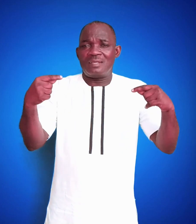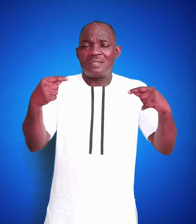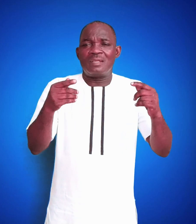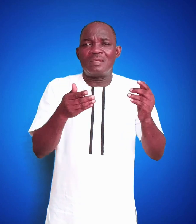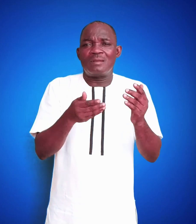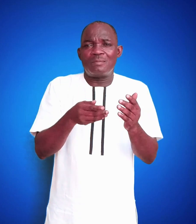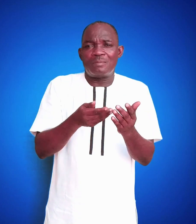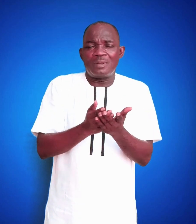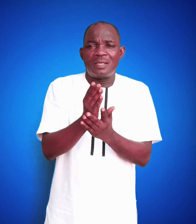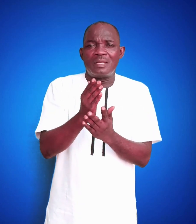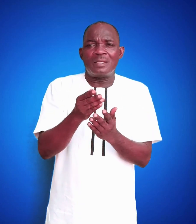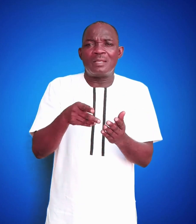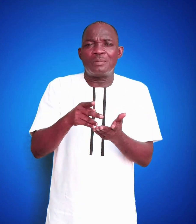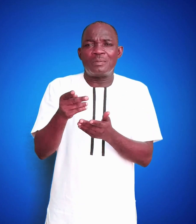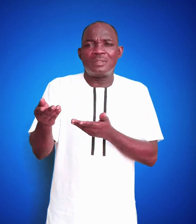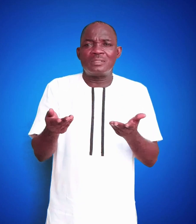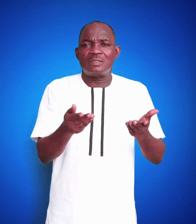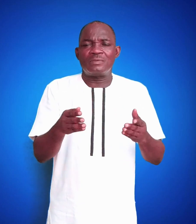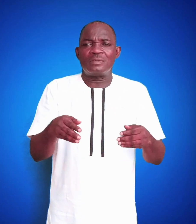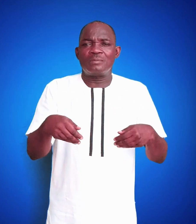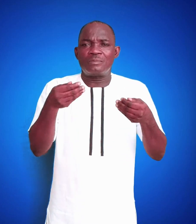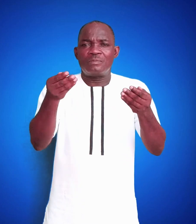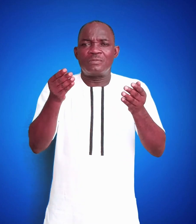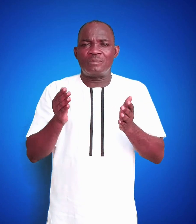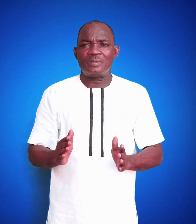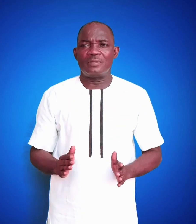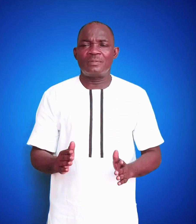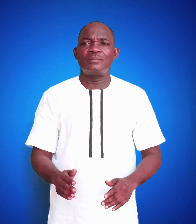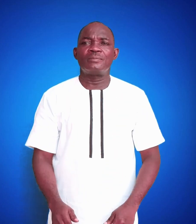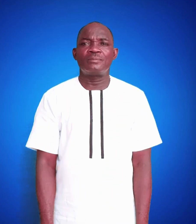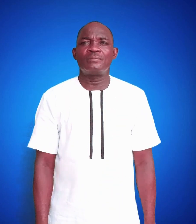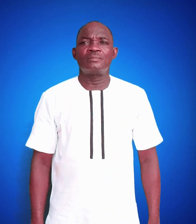the payment service provider.